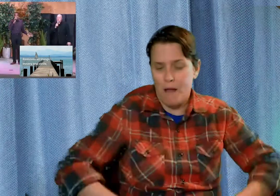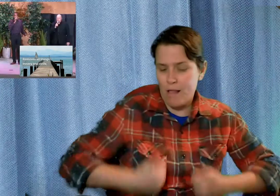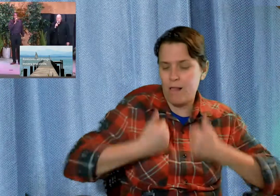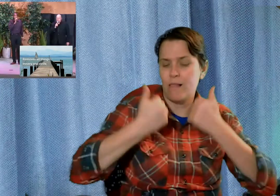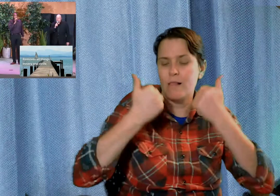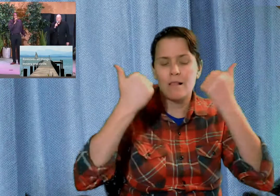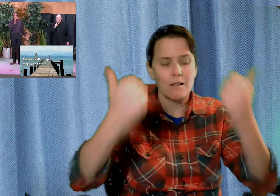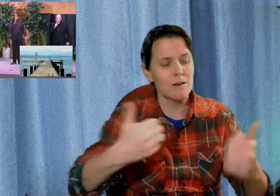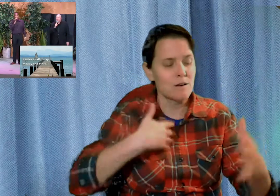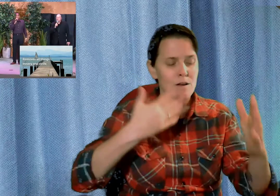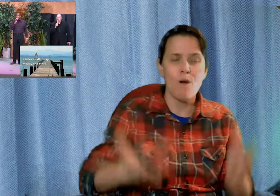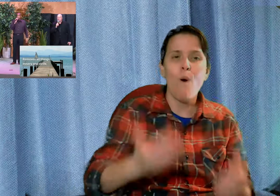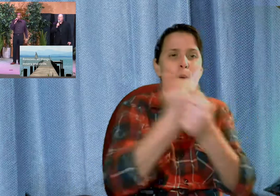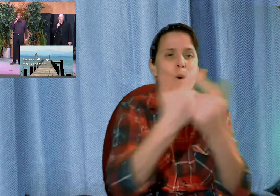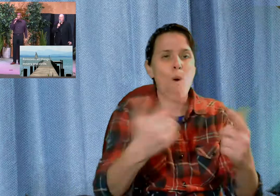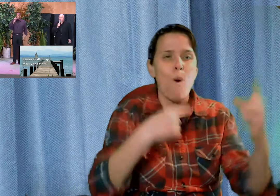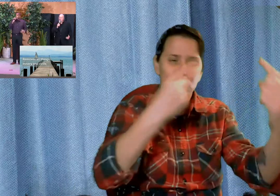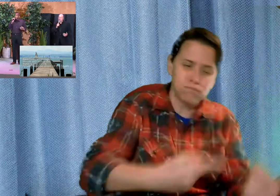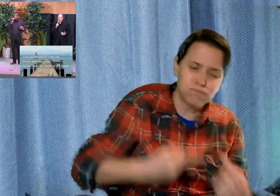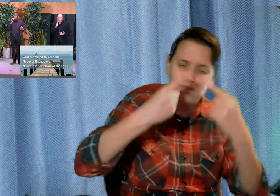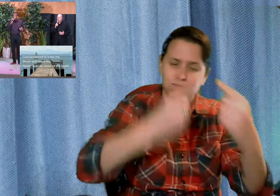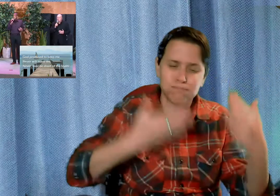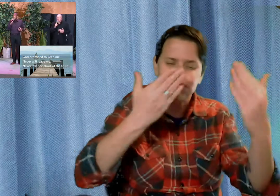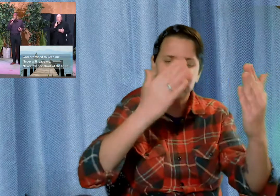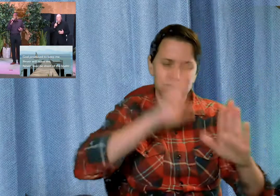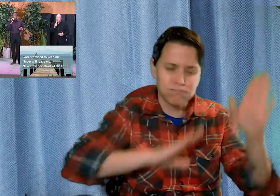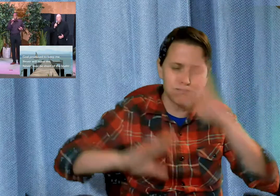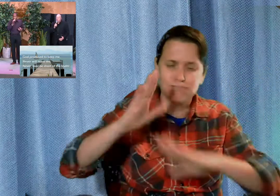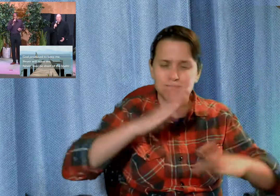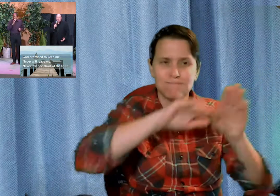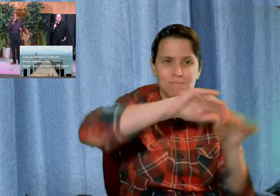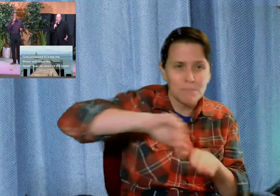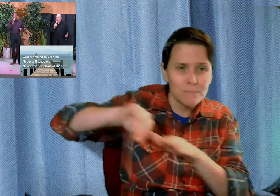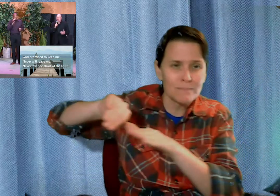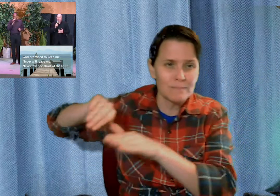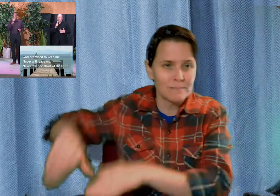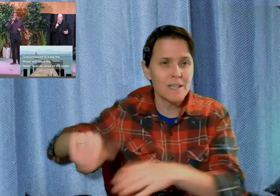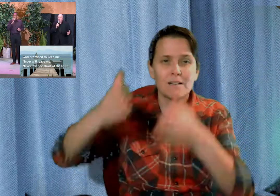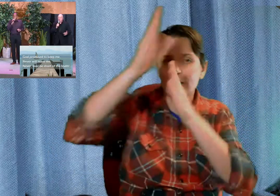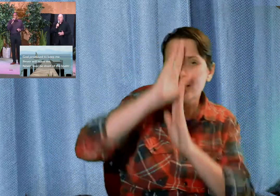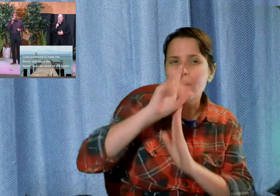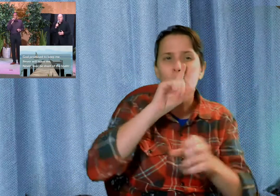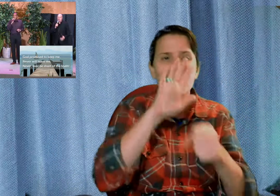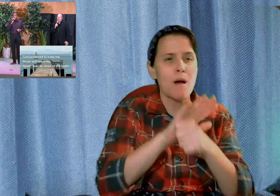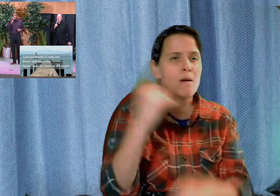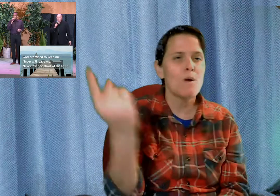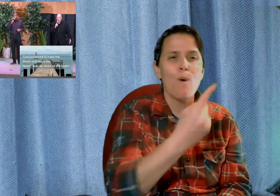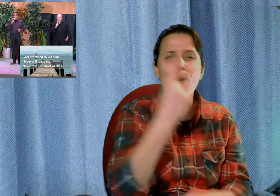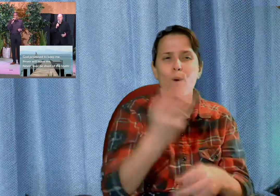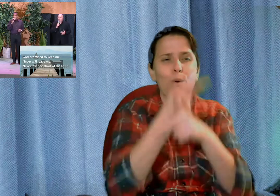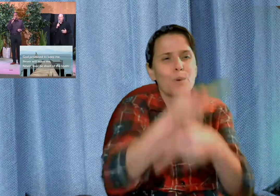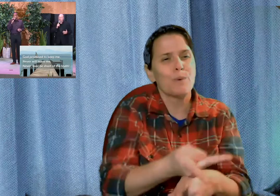things, misery and strife. God promised to keep me, never to leave me.